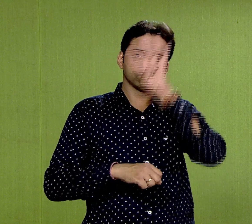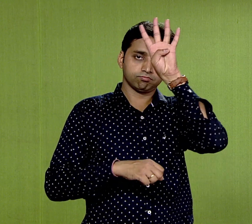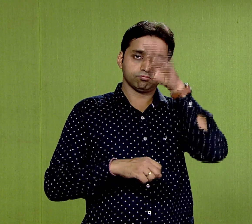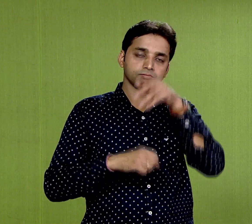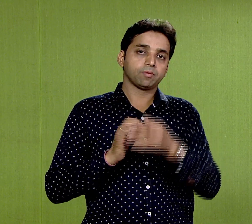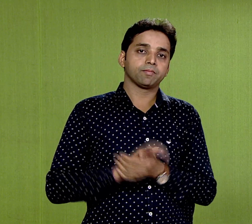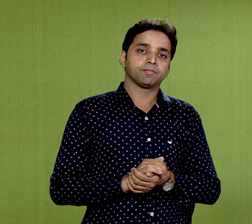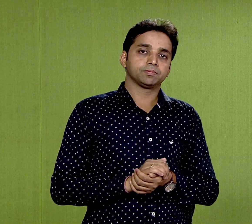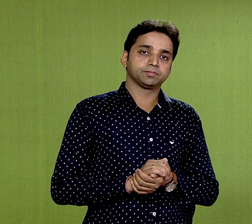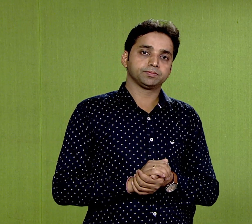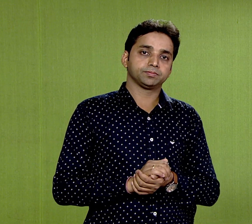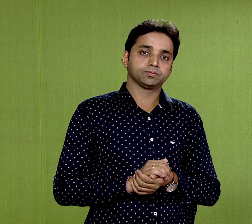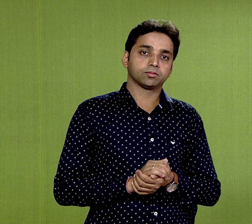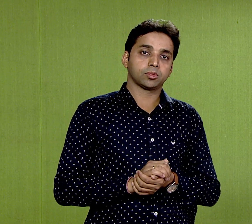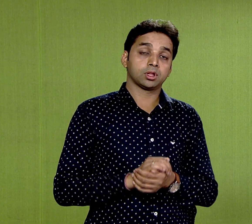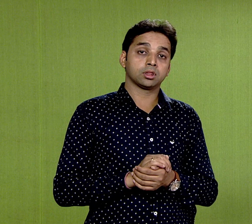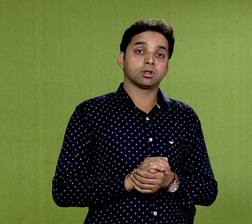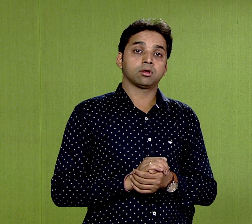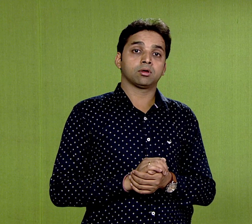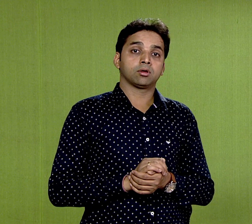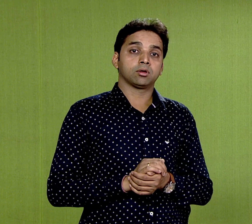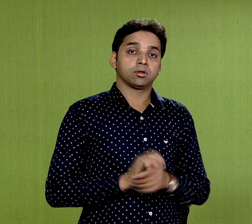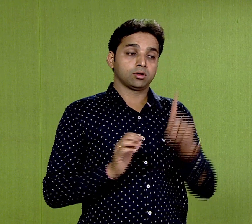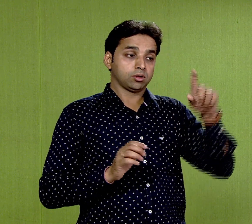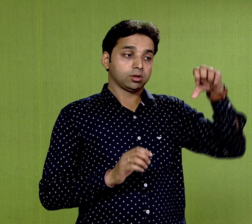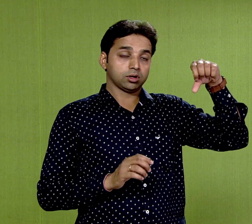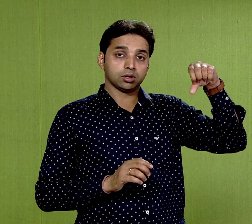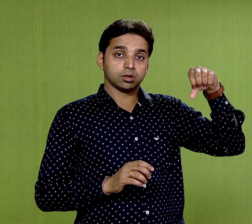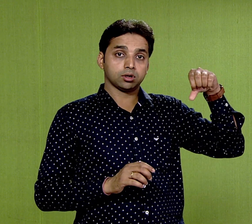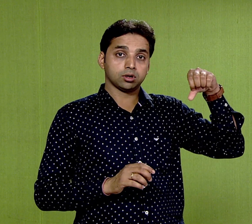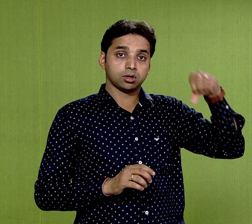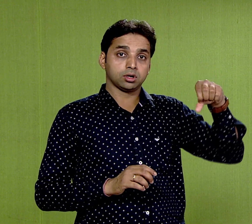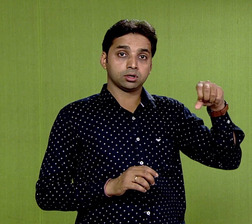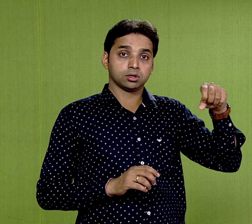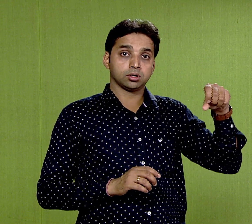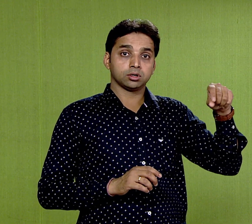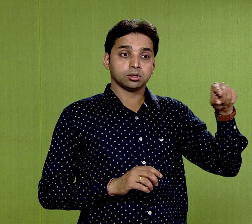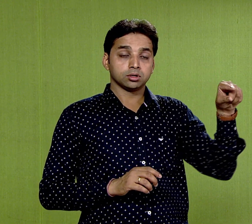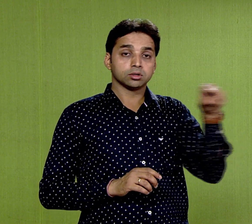in the 19th and 10th century AD,